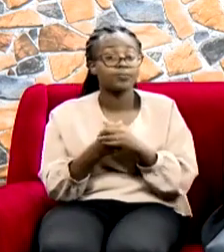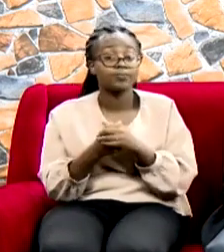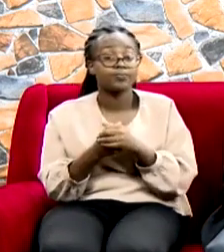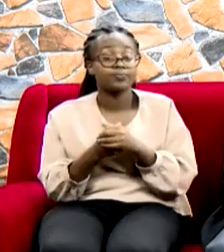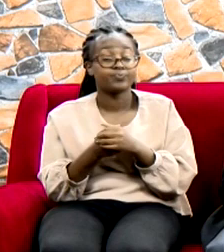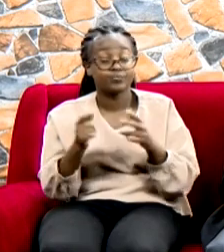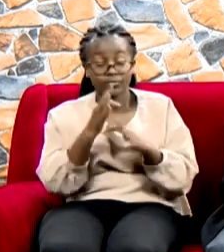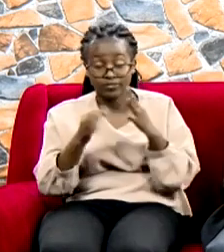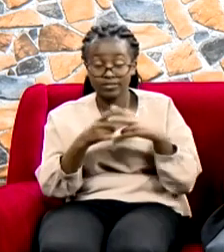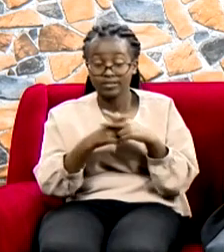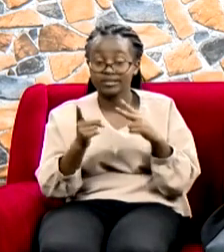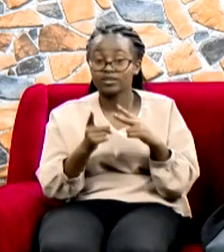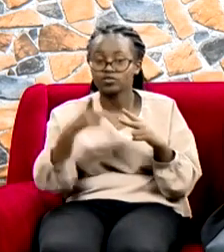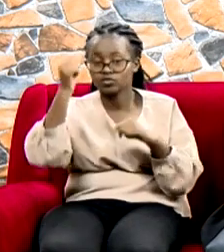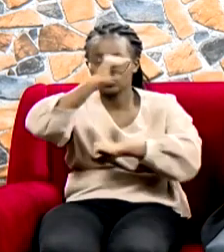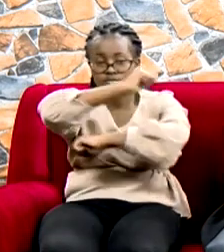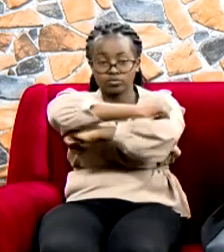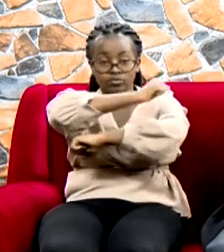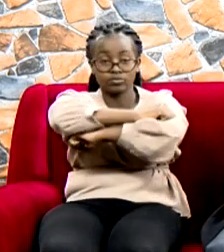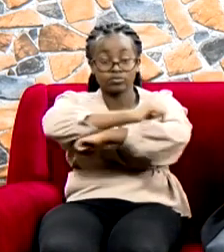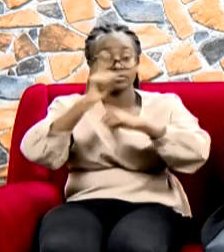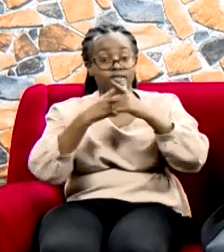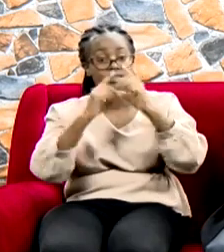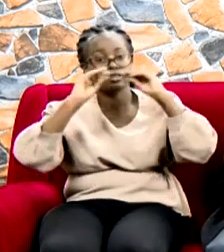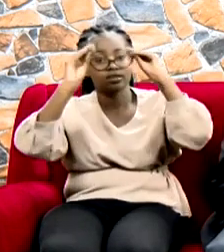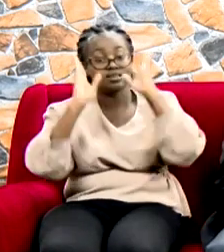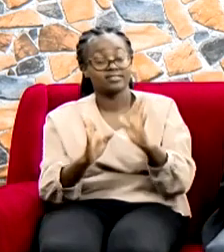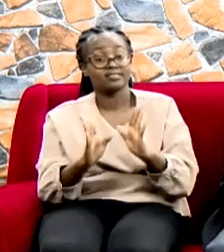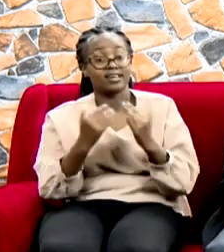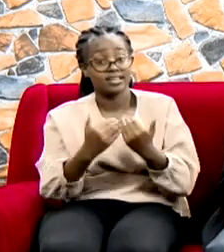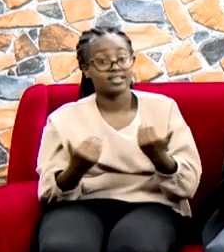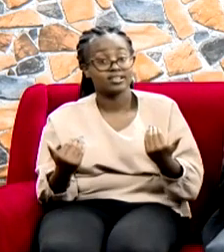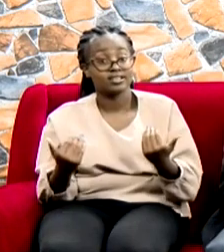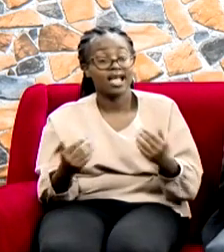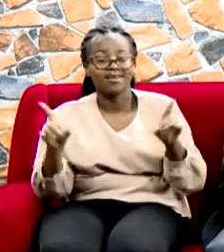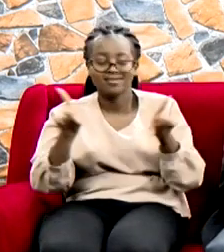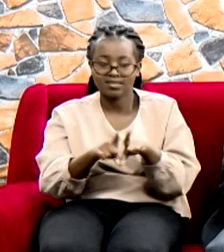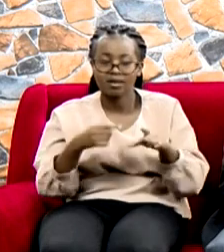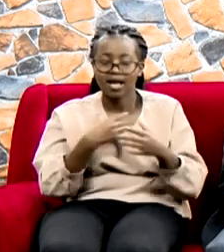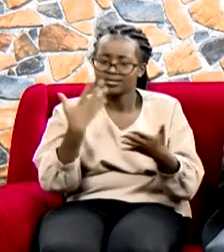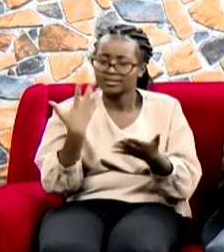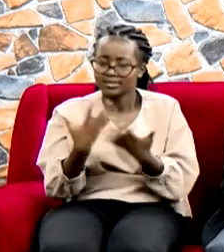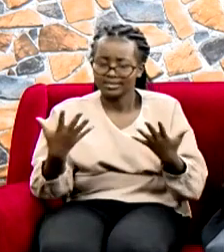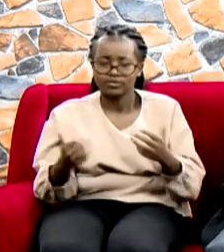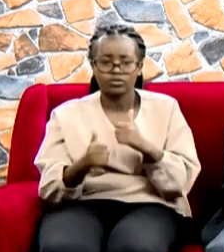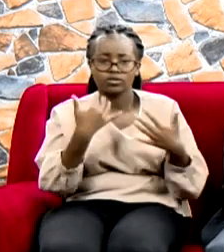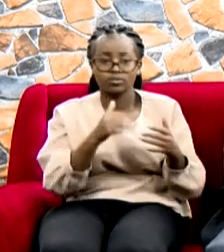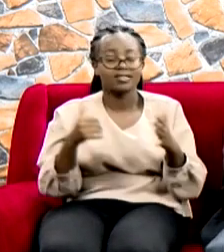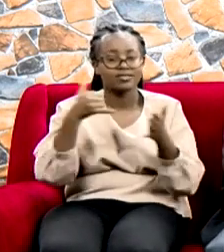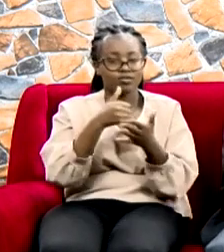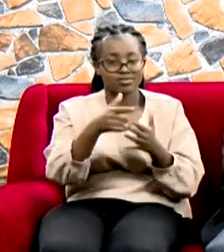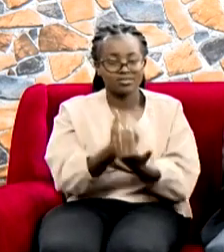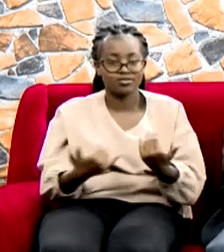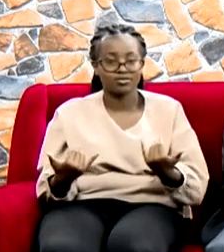if the child starts going to school, then the teachers in school also need to have a variety of toys and engage that child